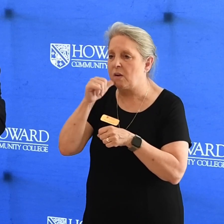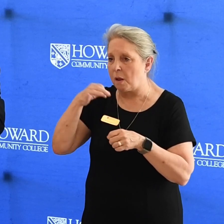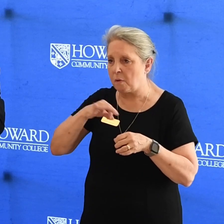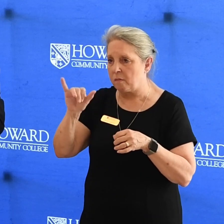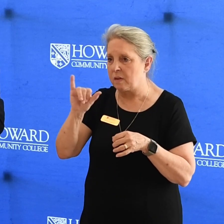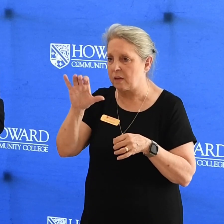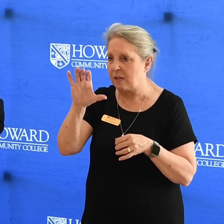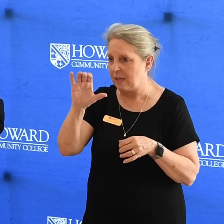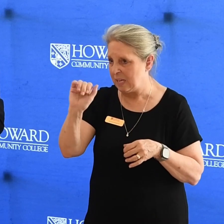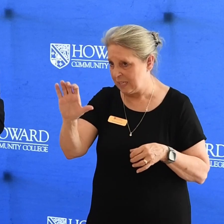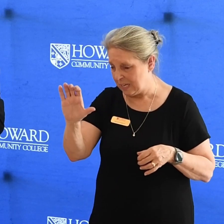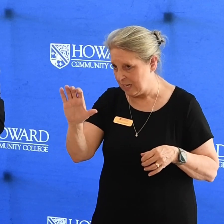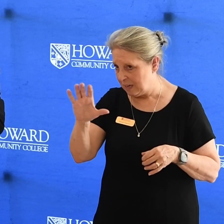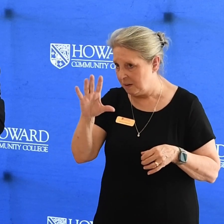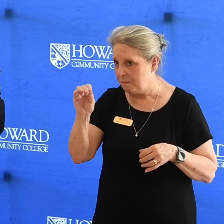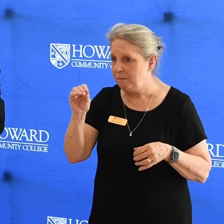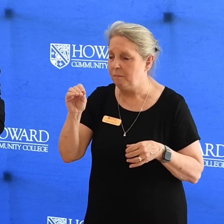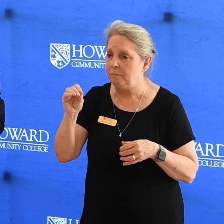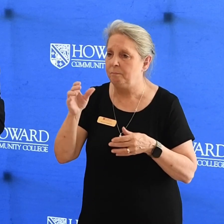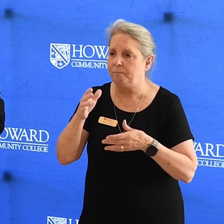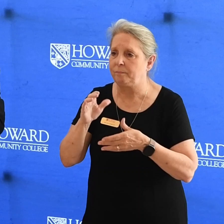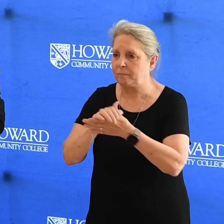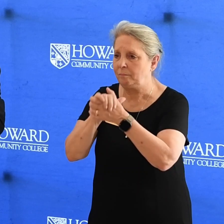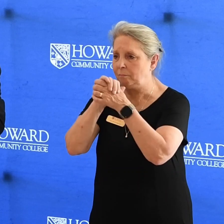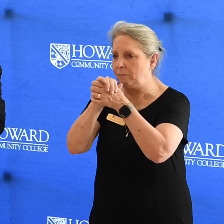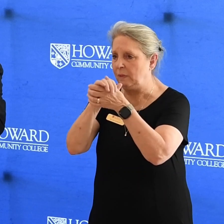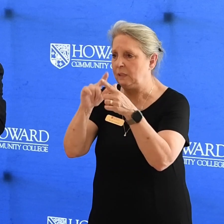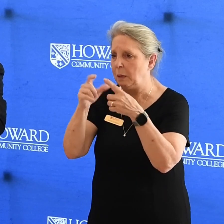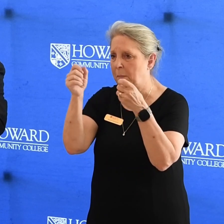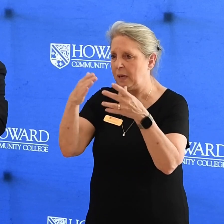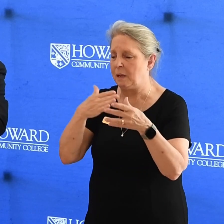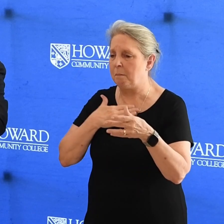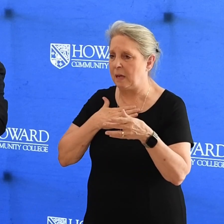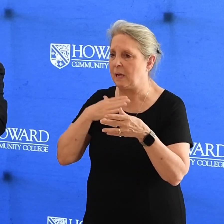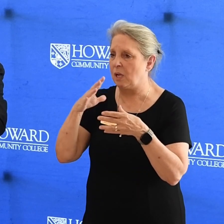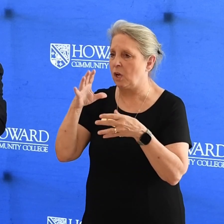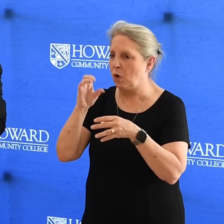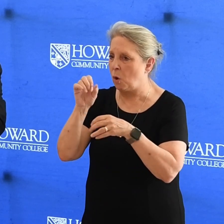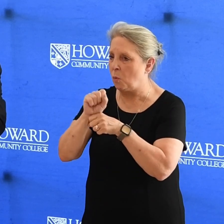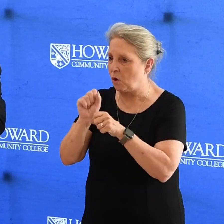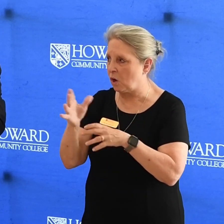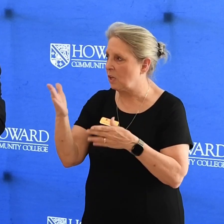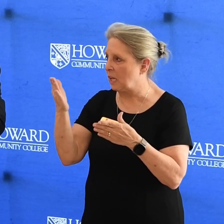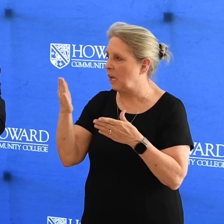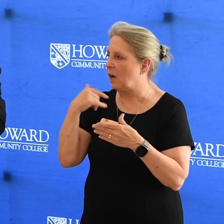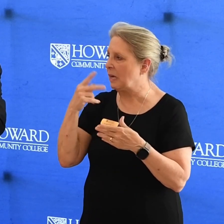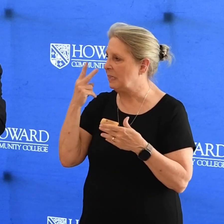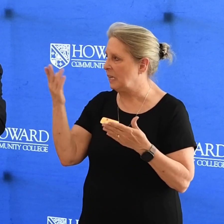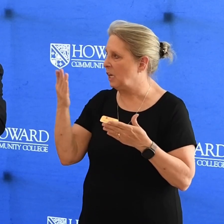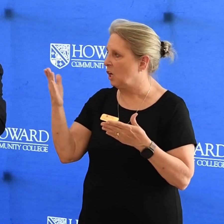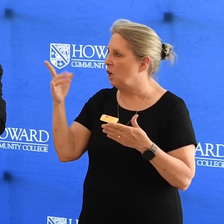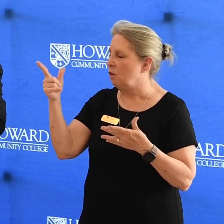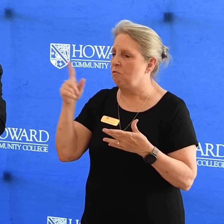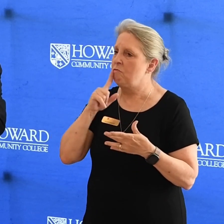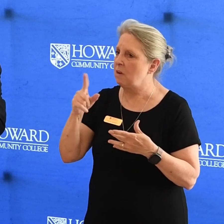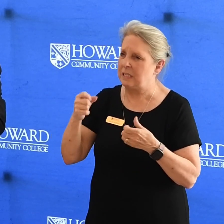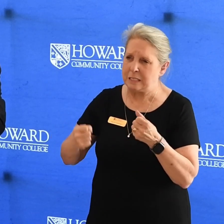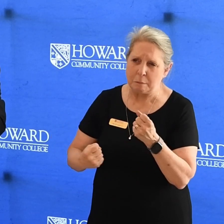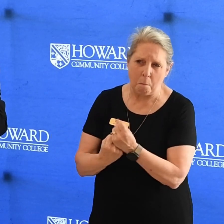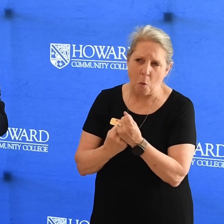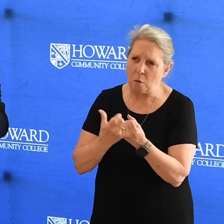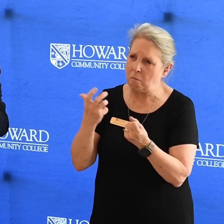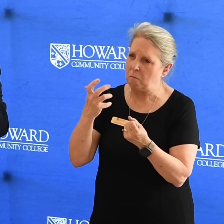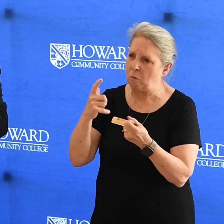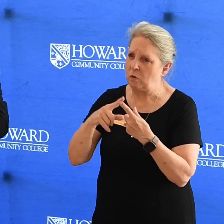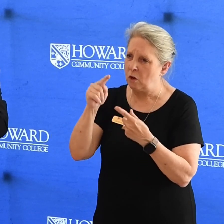Community Action Council, and a shout out to many of my colleagues on the CAC board that I see are here, who've been incredibly supportive